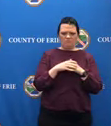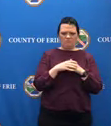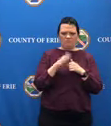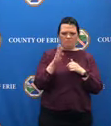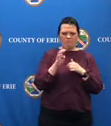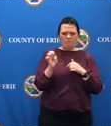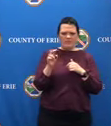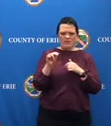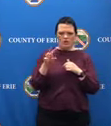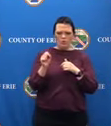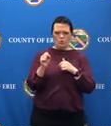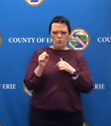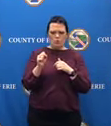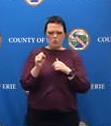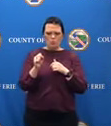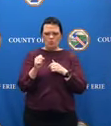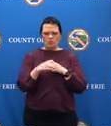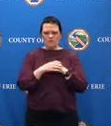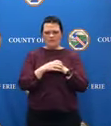B News?